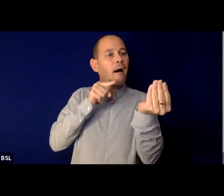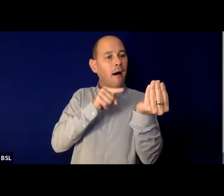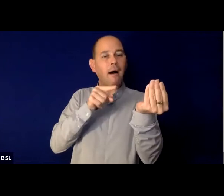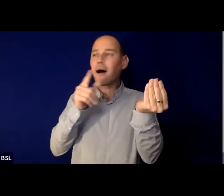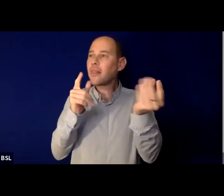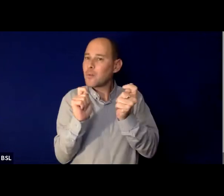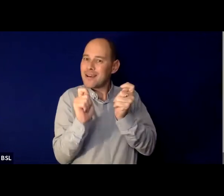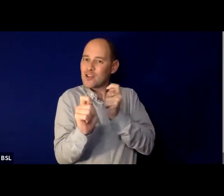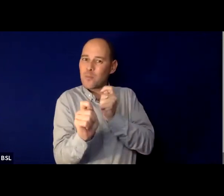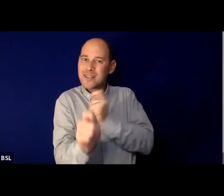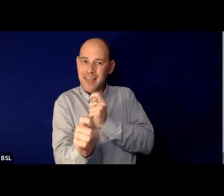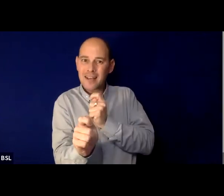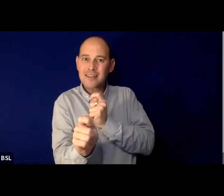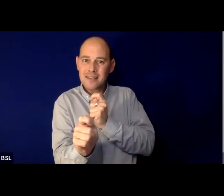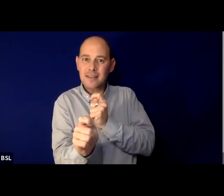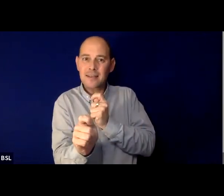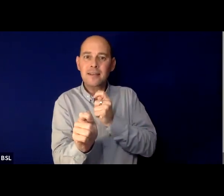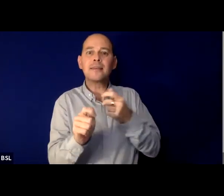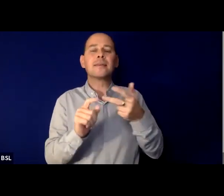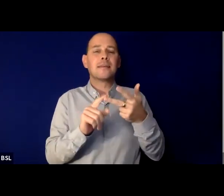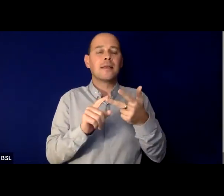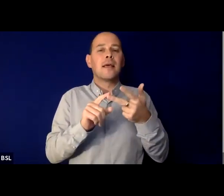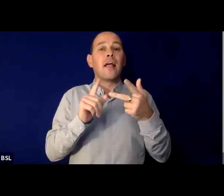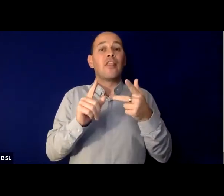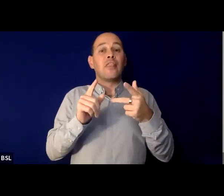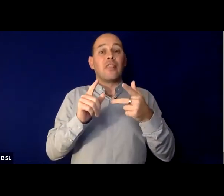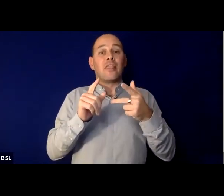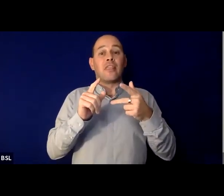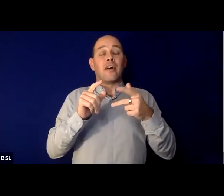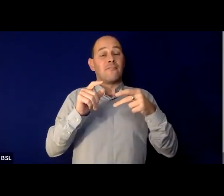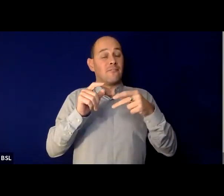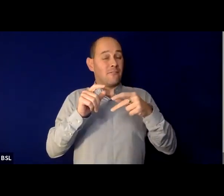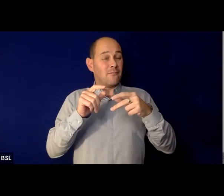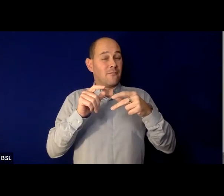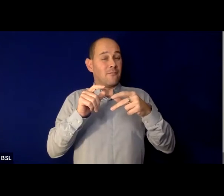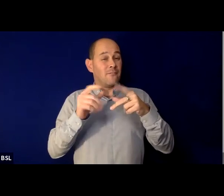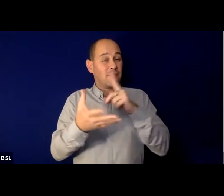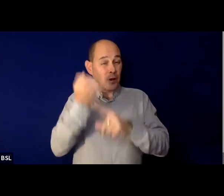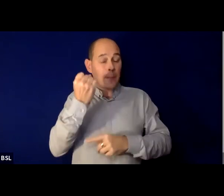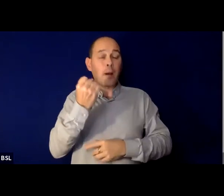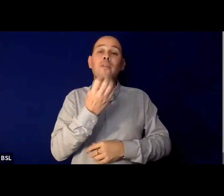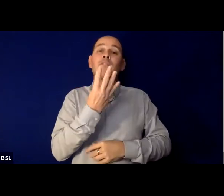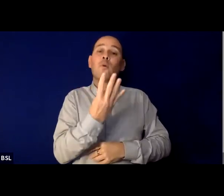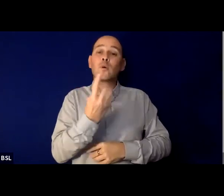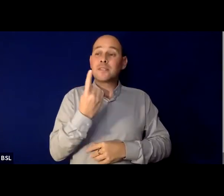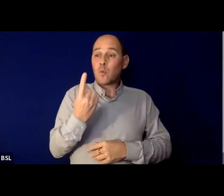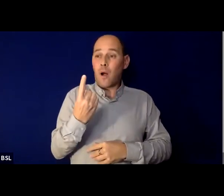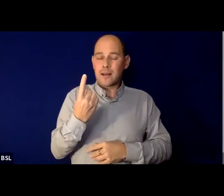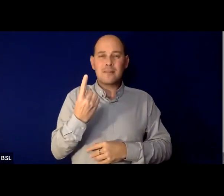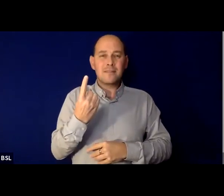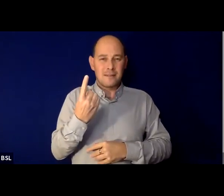that one. Finally, we come up with 41 assistive product lists. We leave 10 of